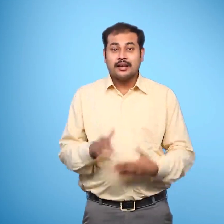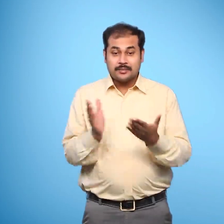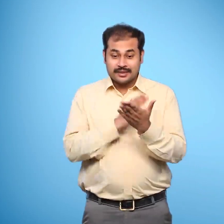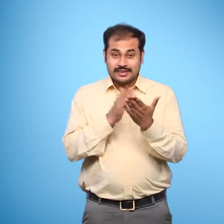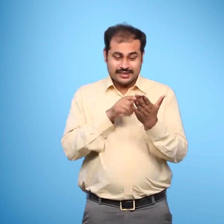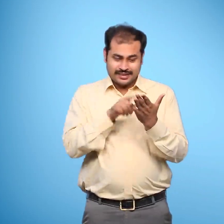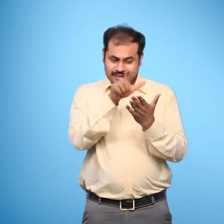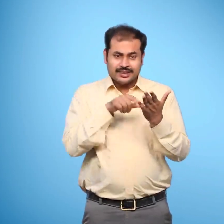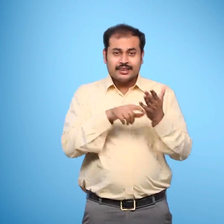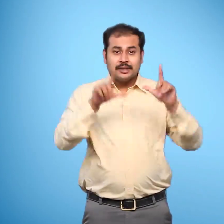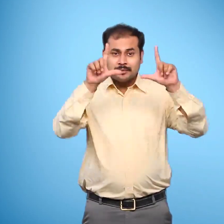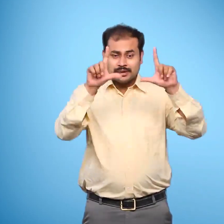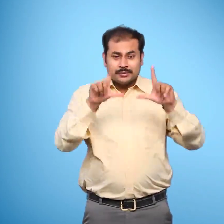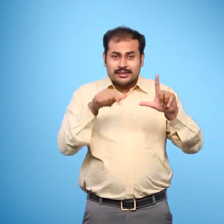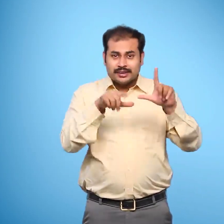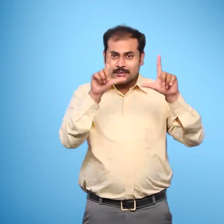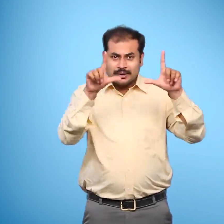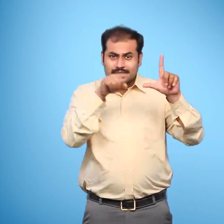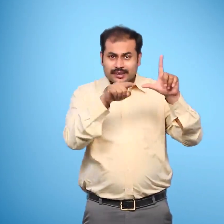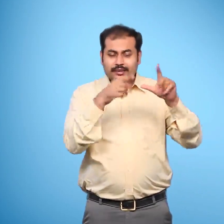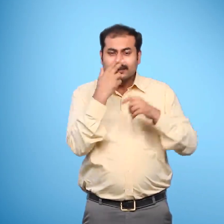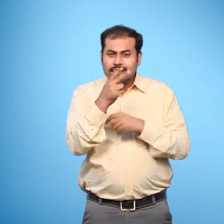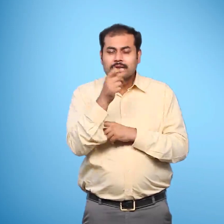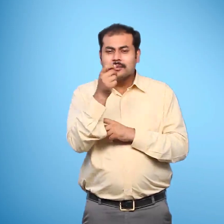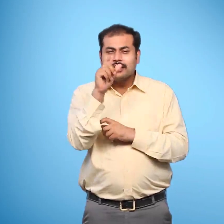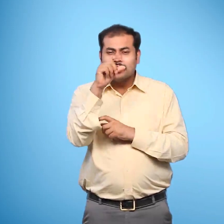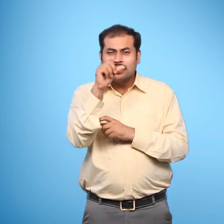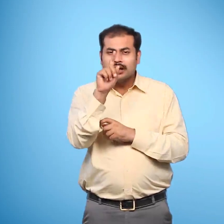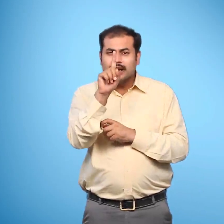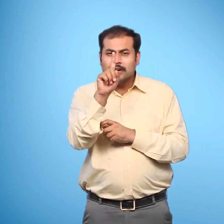This page shows a picture of both sides of one rupee coin.